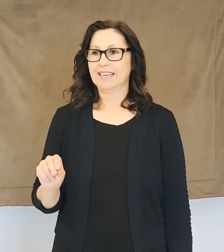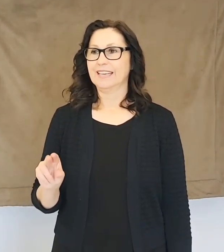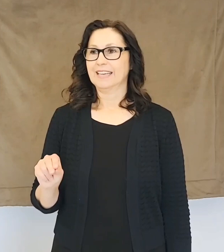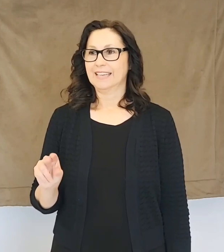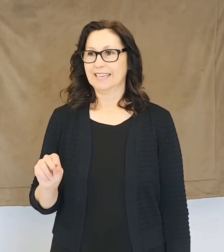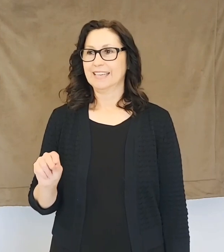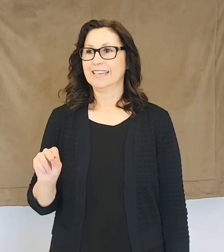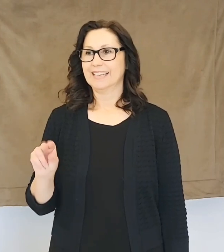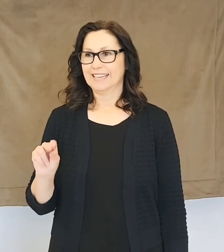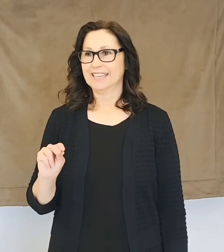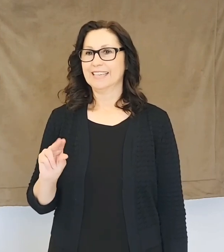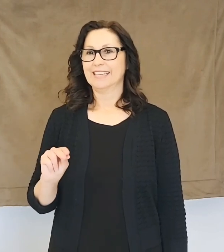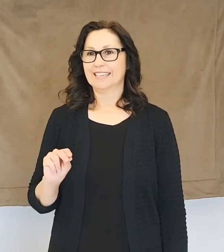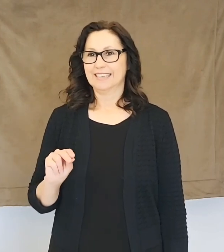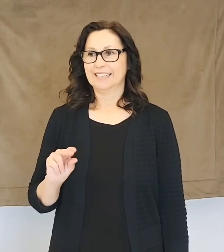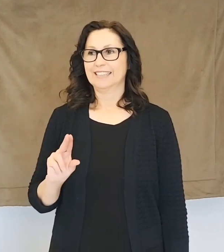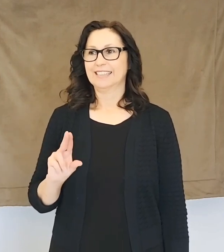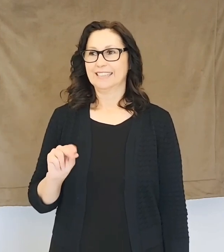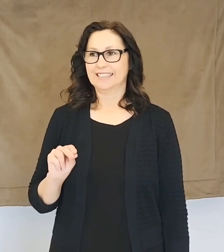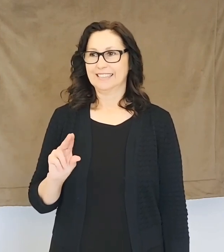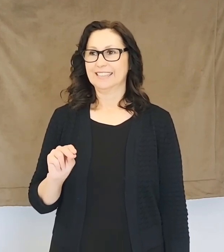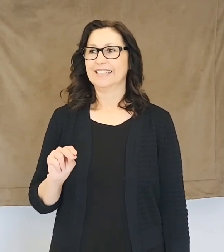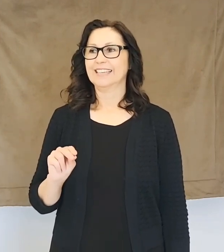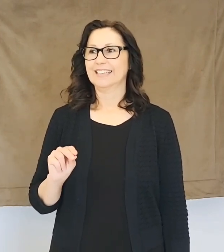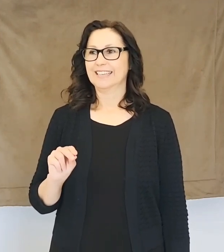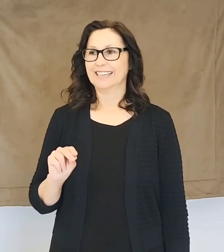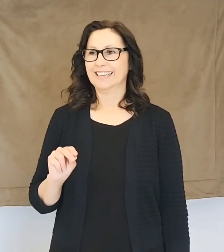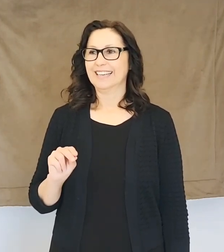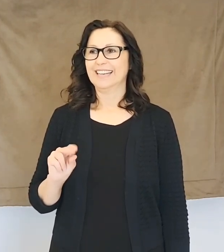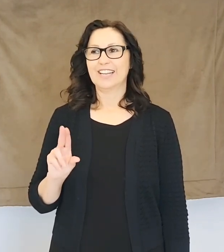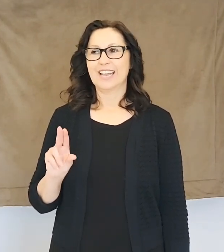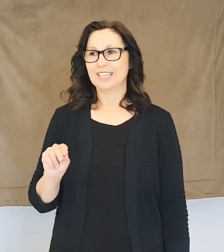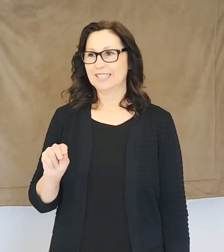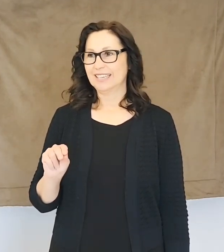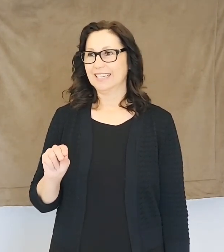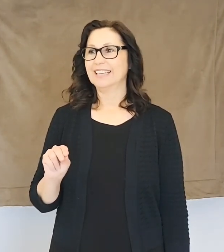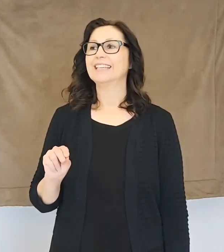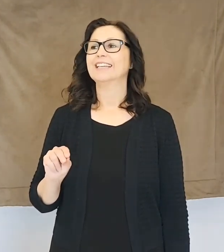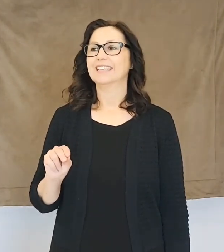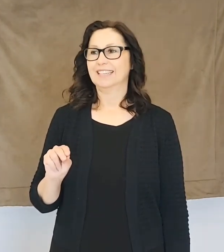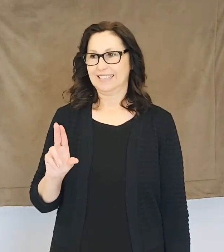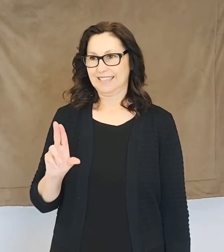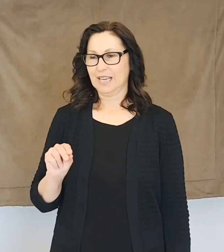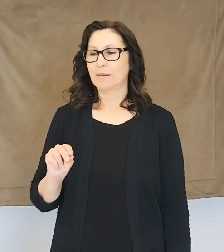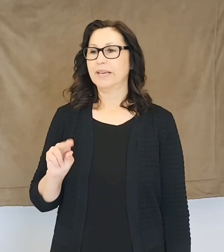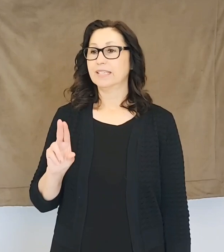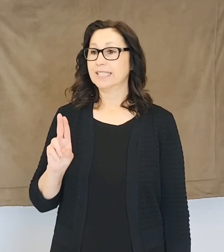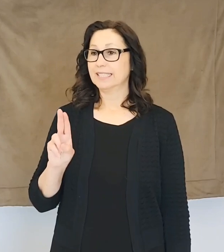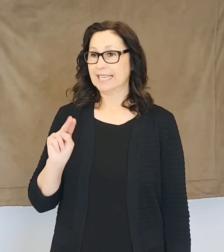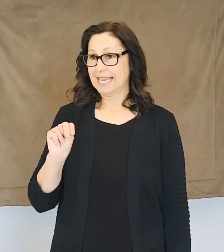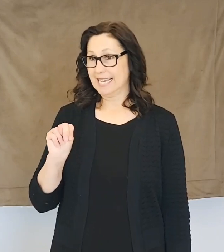nope. Oh, okay. So when I say no, I go like this time. It's so two over. Because it's